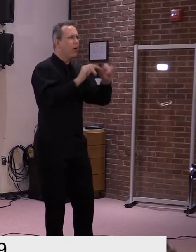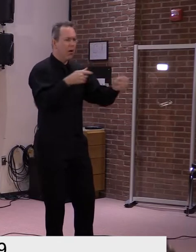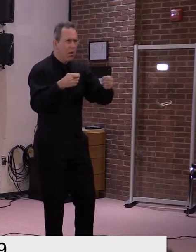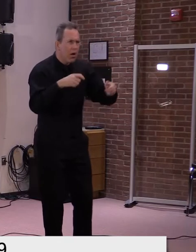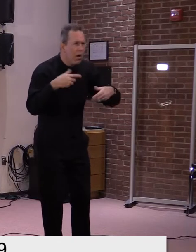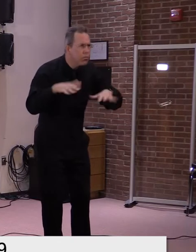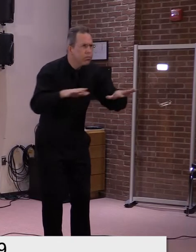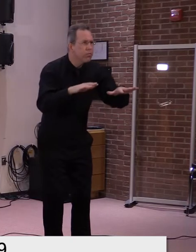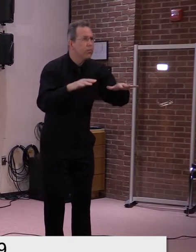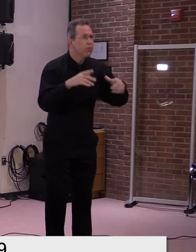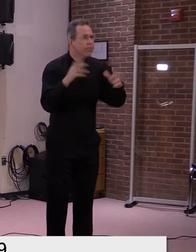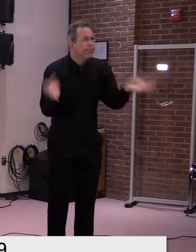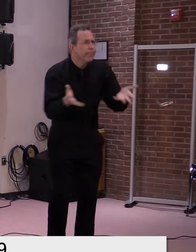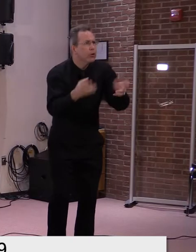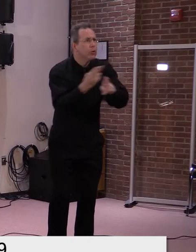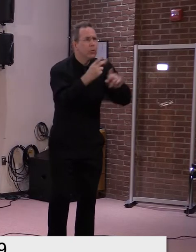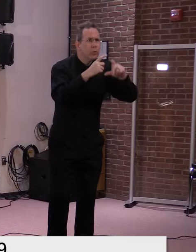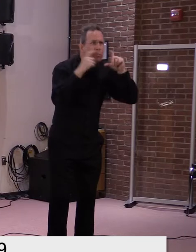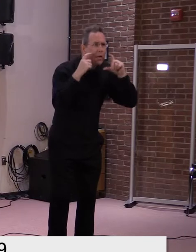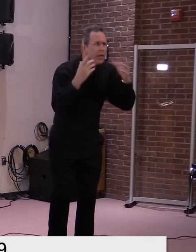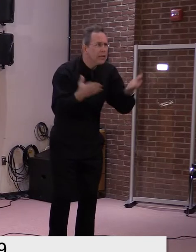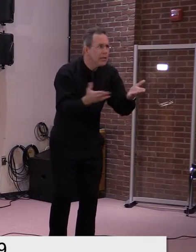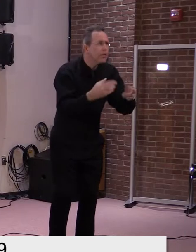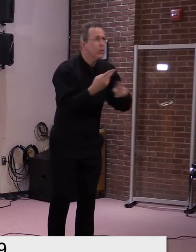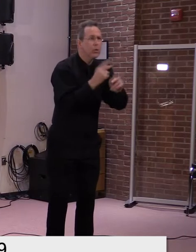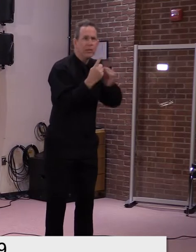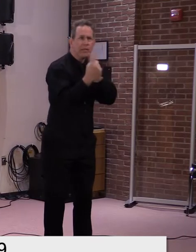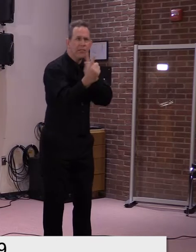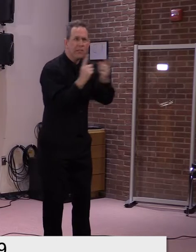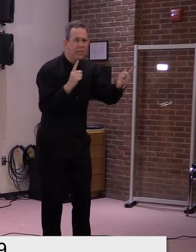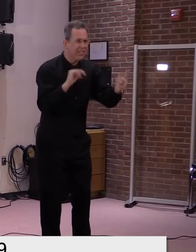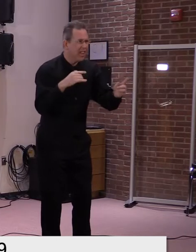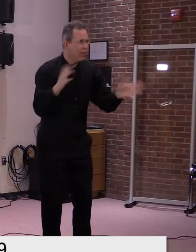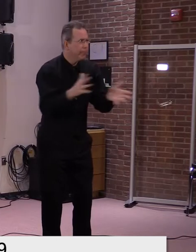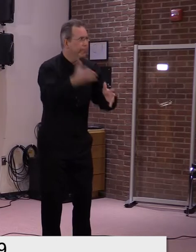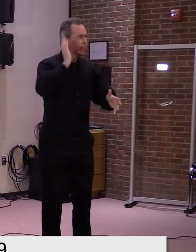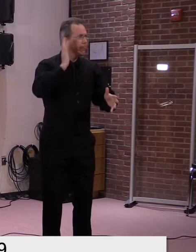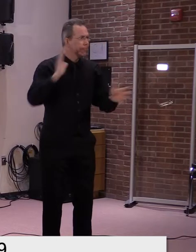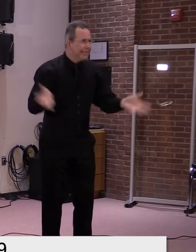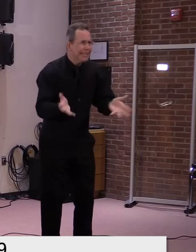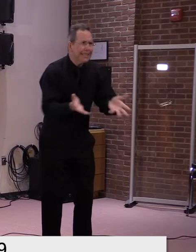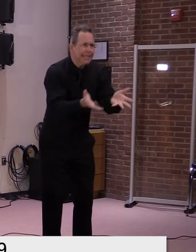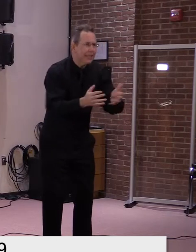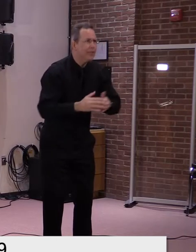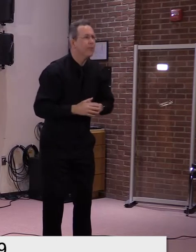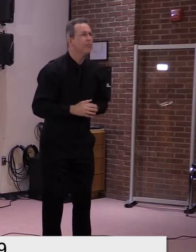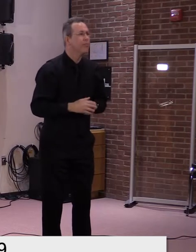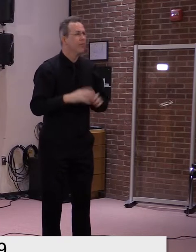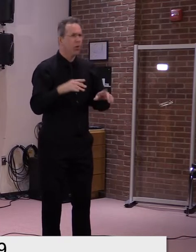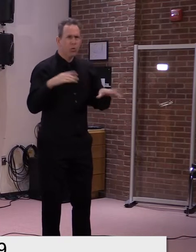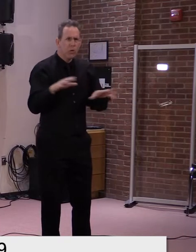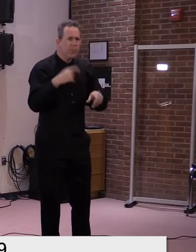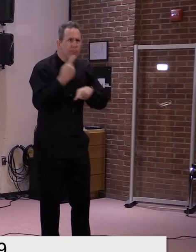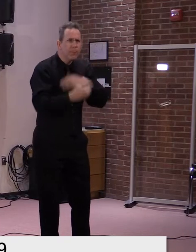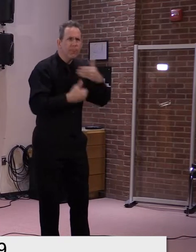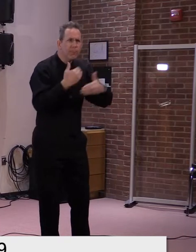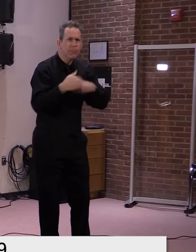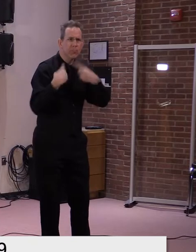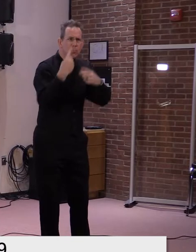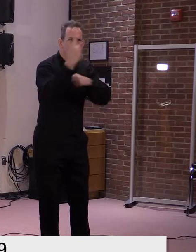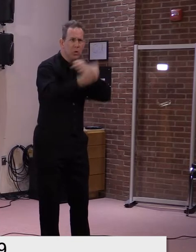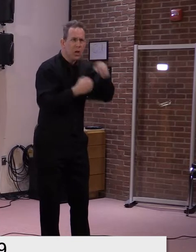staying 6 feet away from people we care about. We've come a long way in the past year. Today, we have